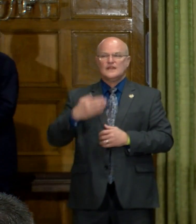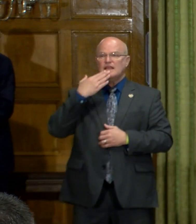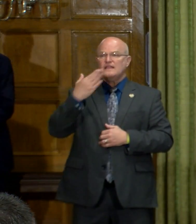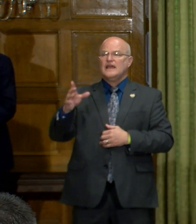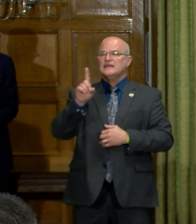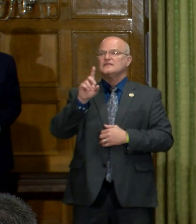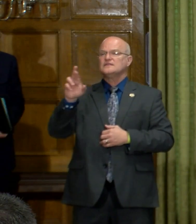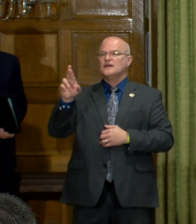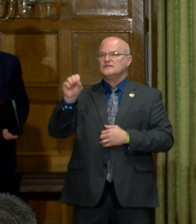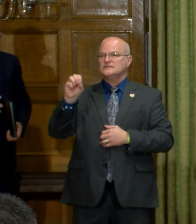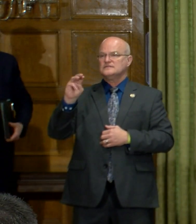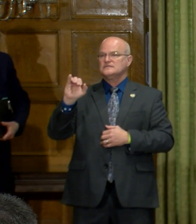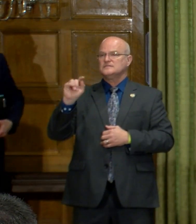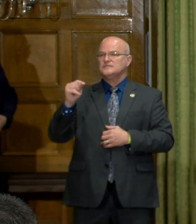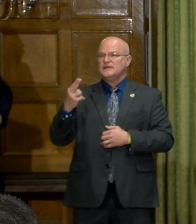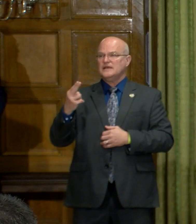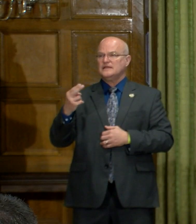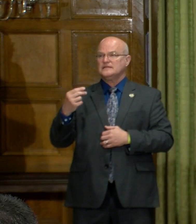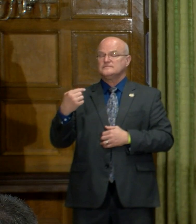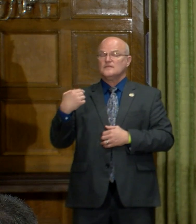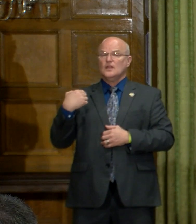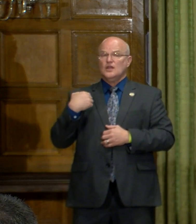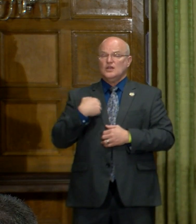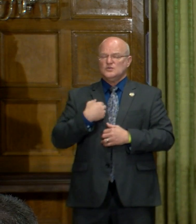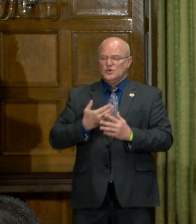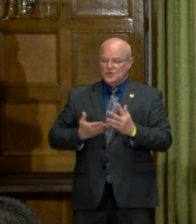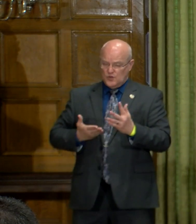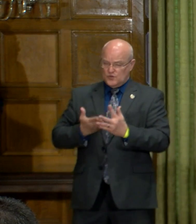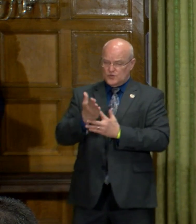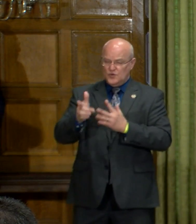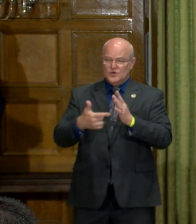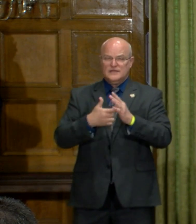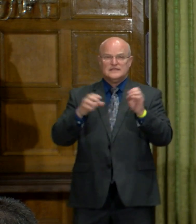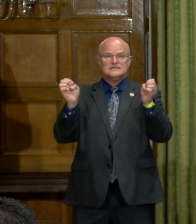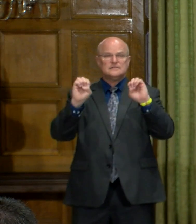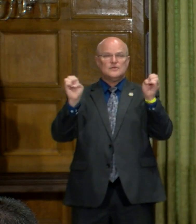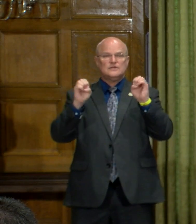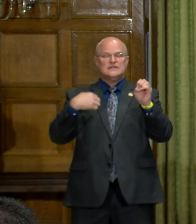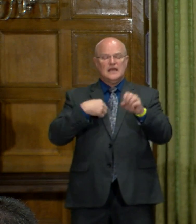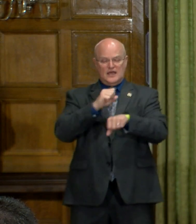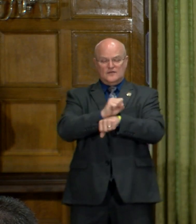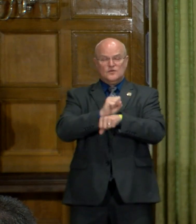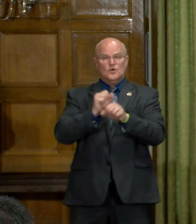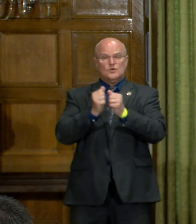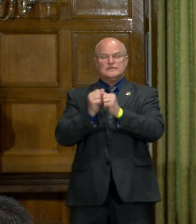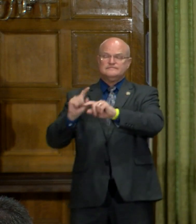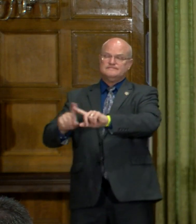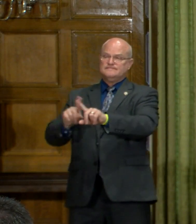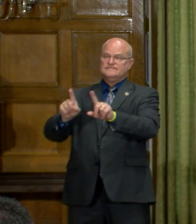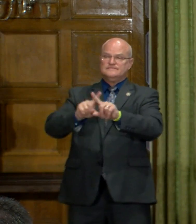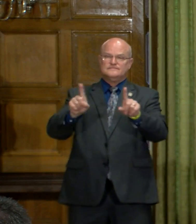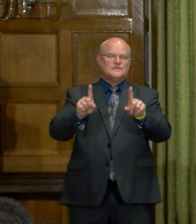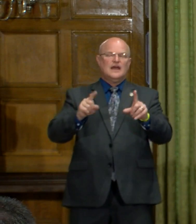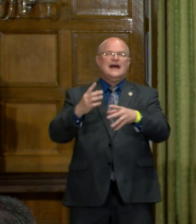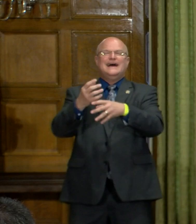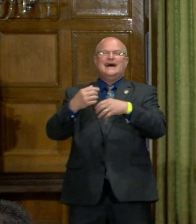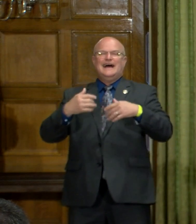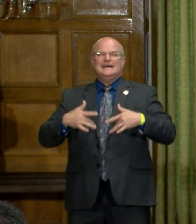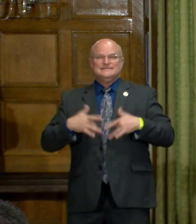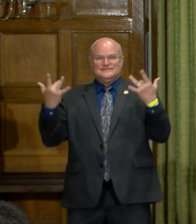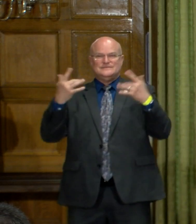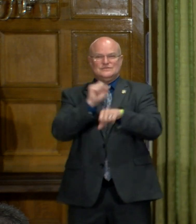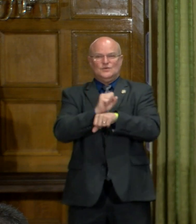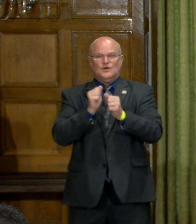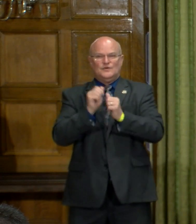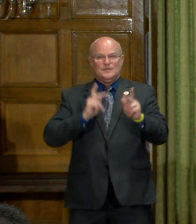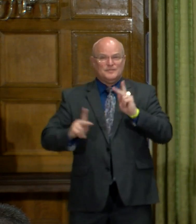Thank you, Dr. Smith. As we go through this emergency, I have to work with a lot of people. I get to work with a lot of people,